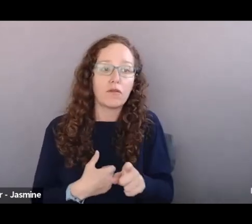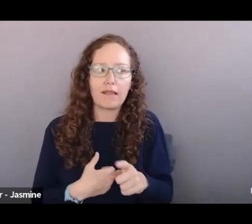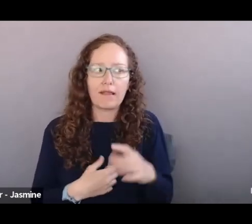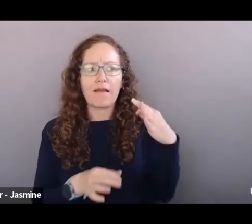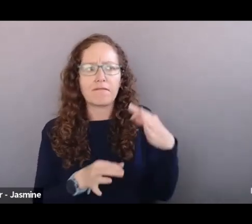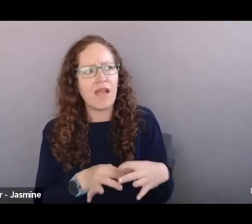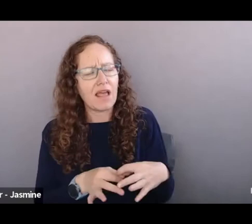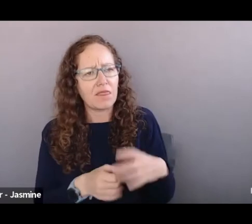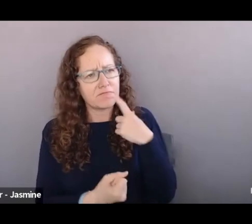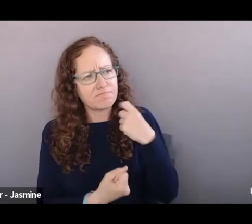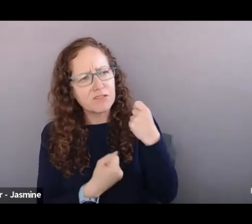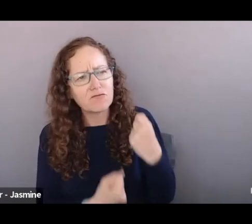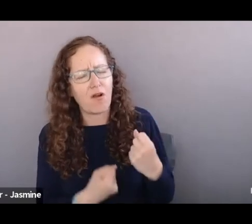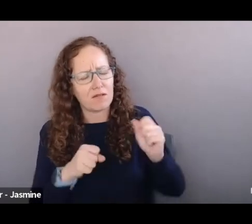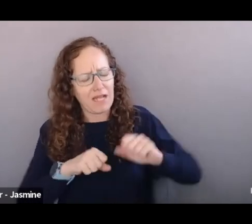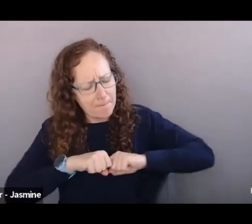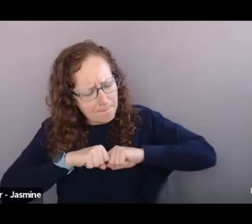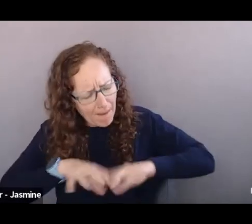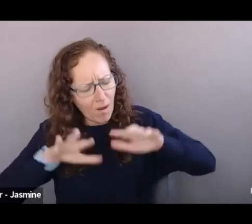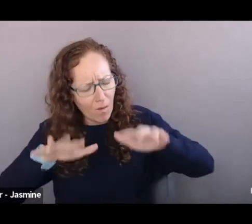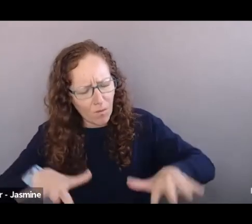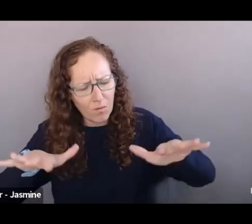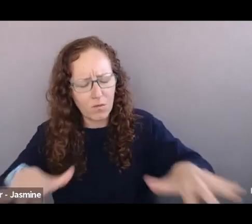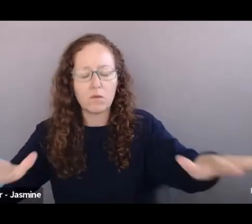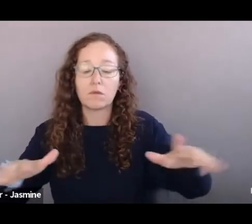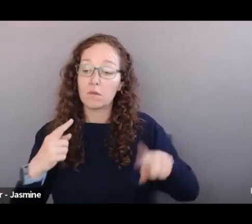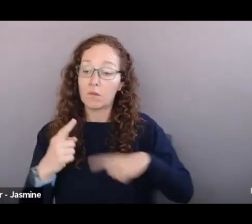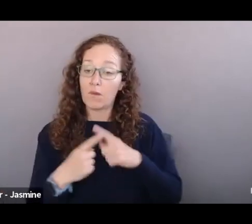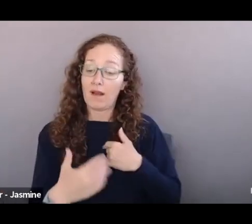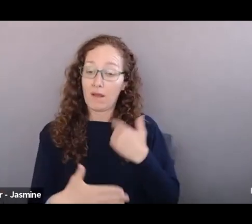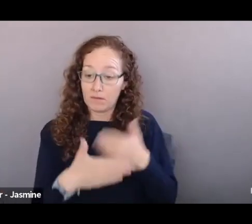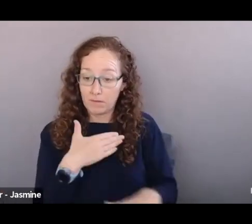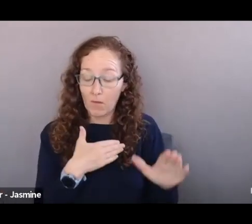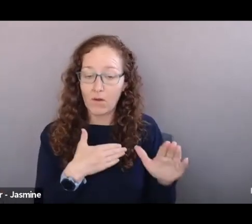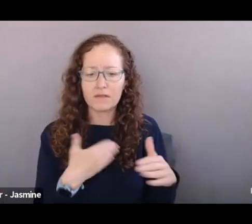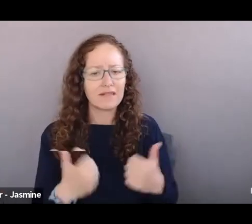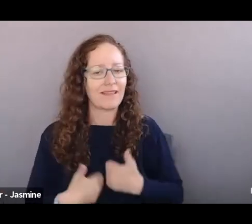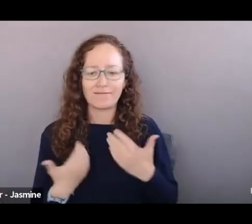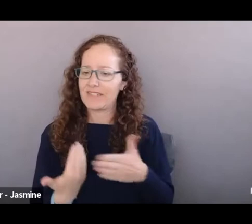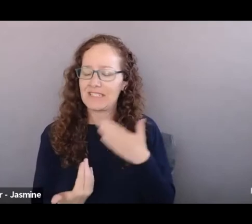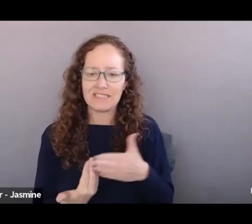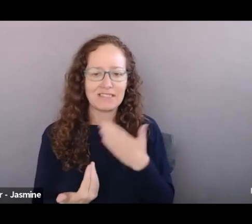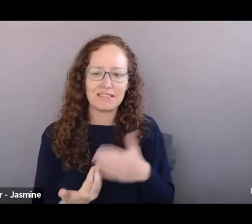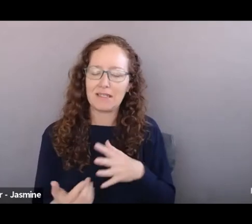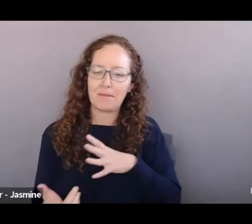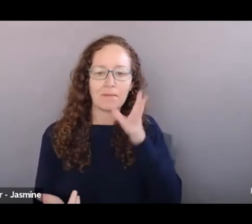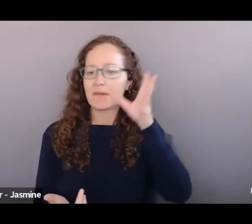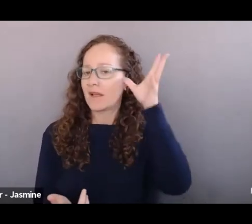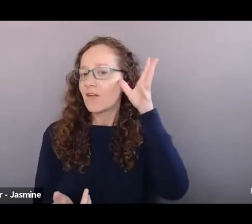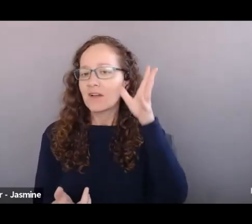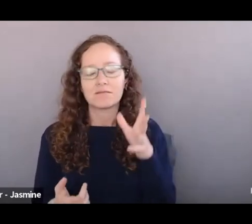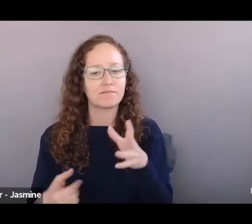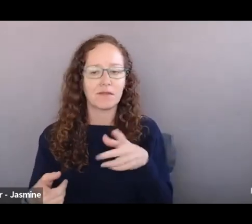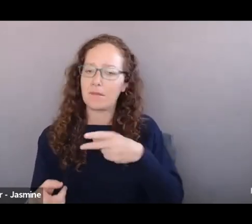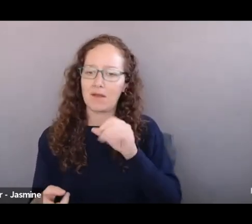a time of fire, and life was not easy for two people of color raising five children in the nation's capital.